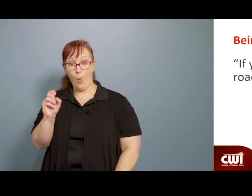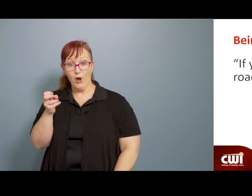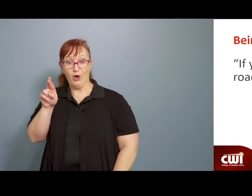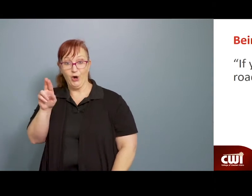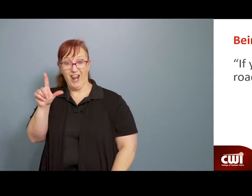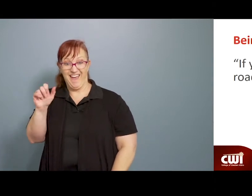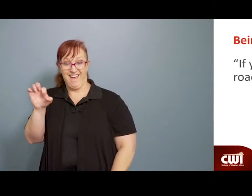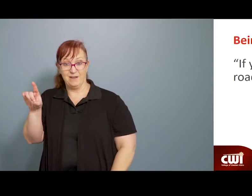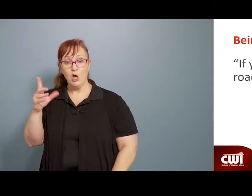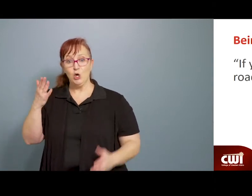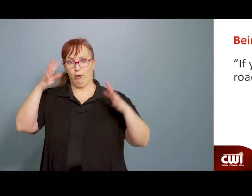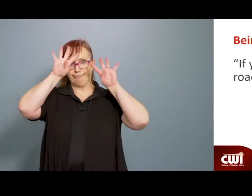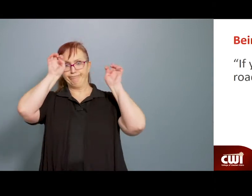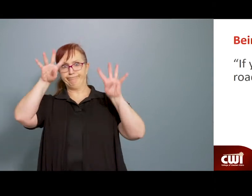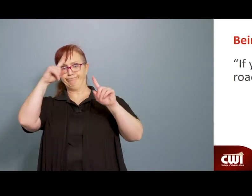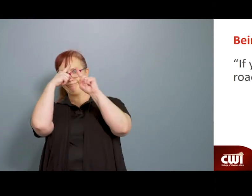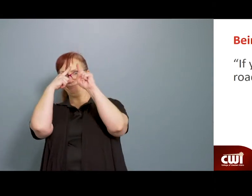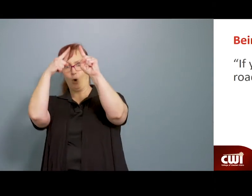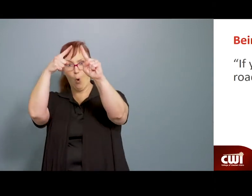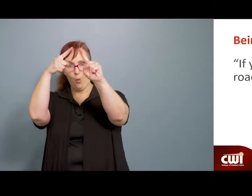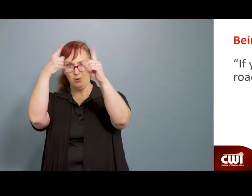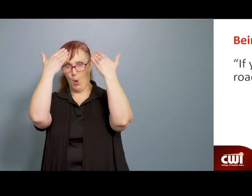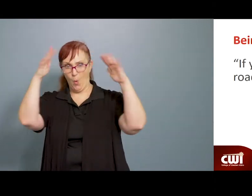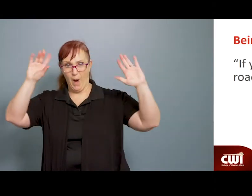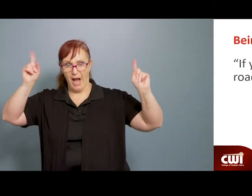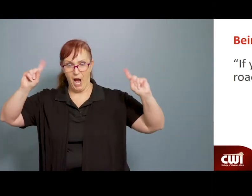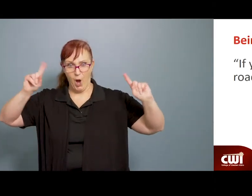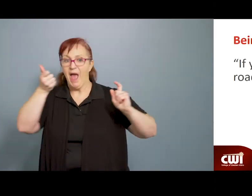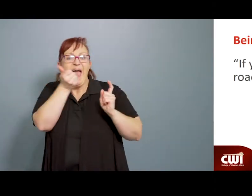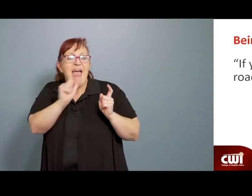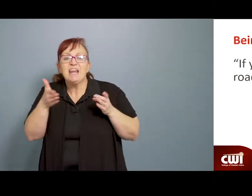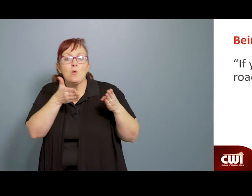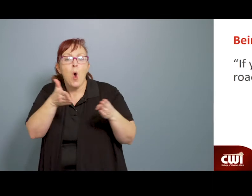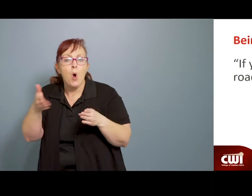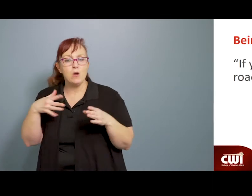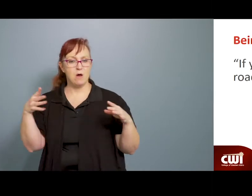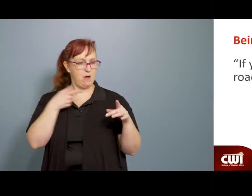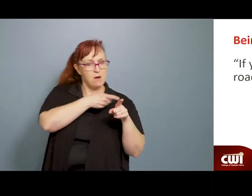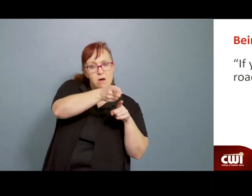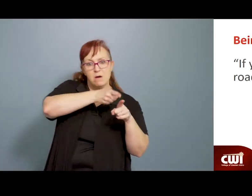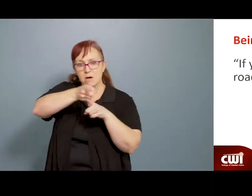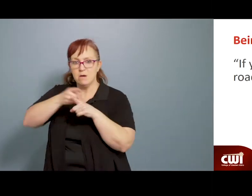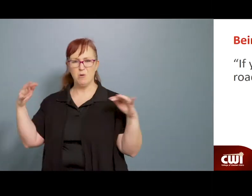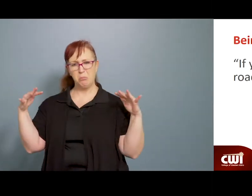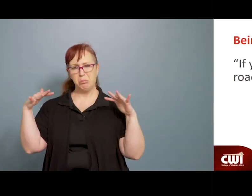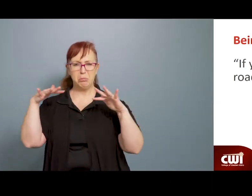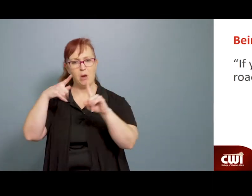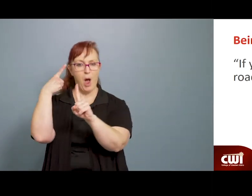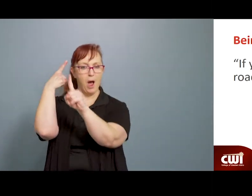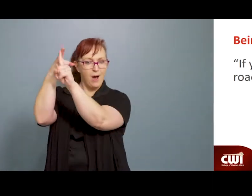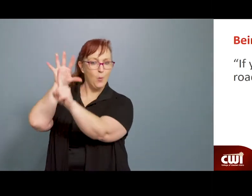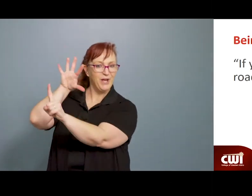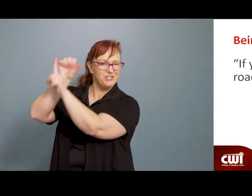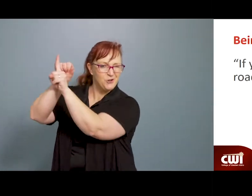there. And that is very true. So I'm asking all of us to commit to speaking